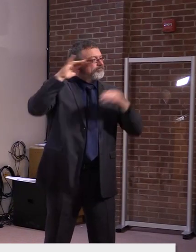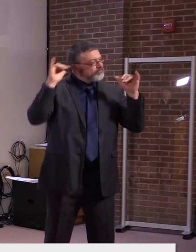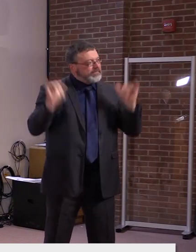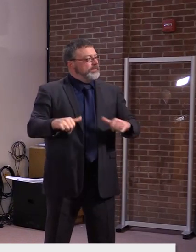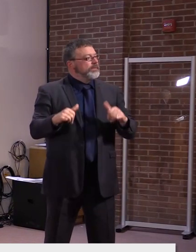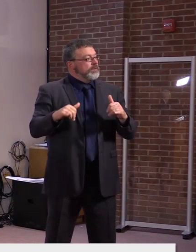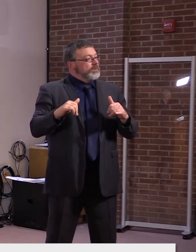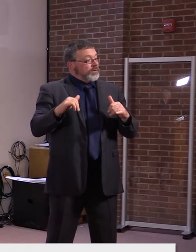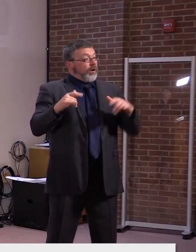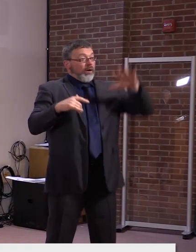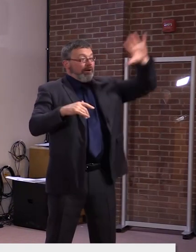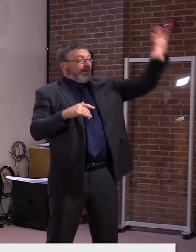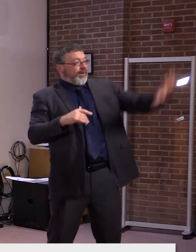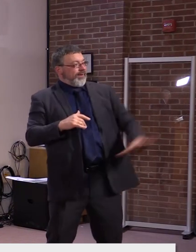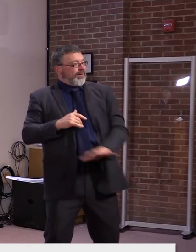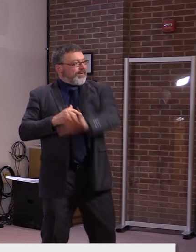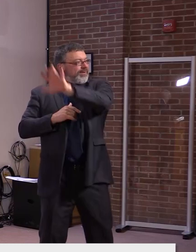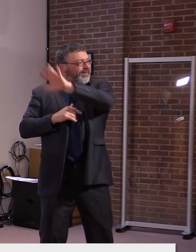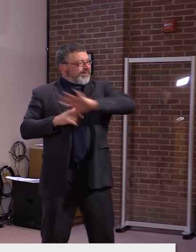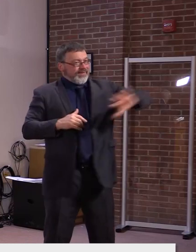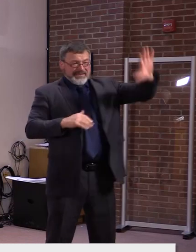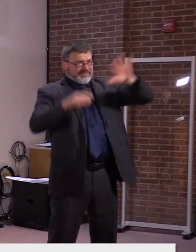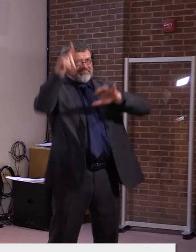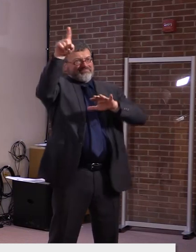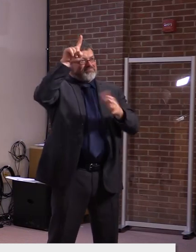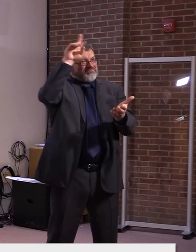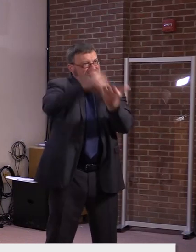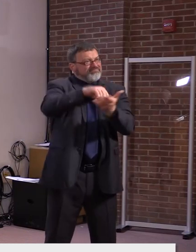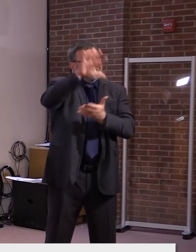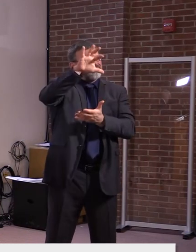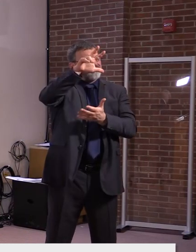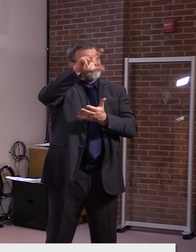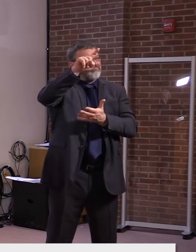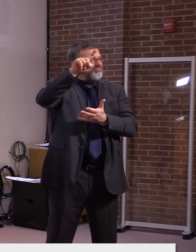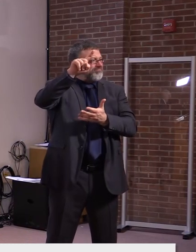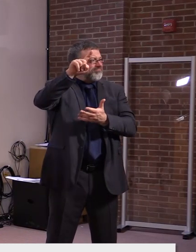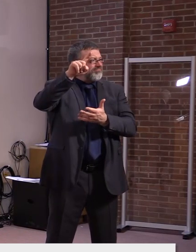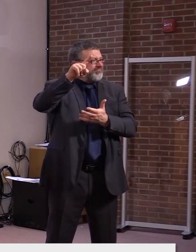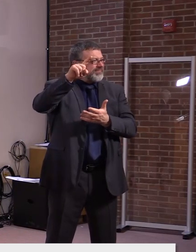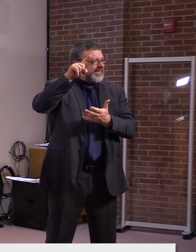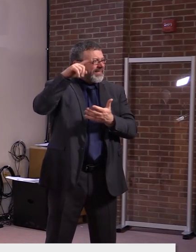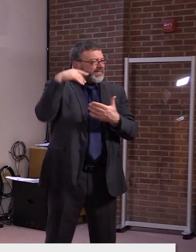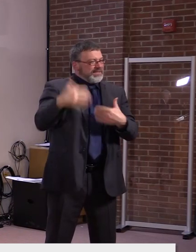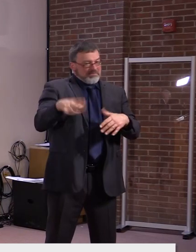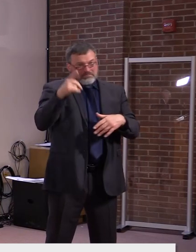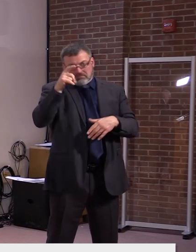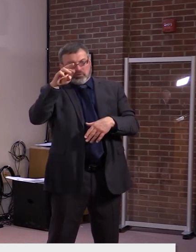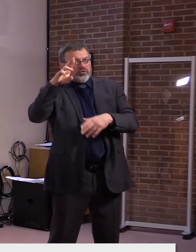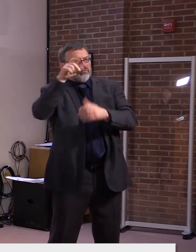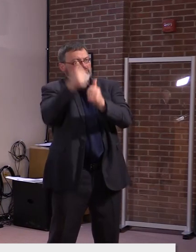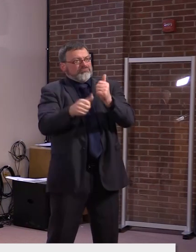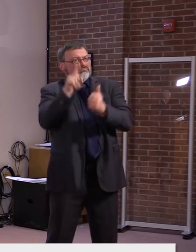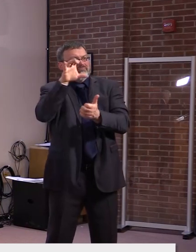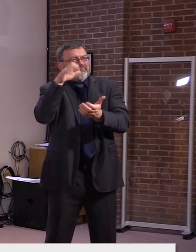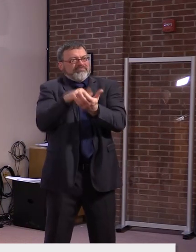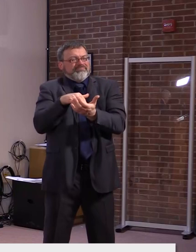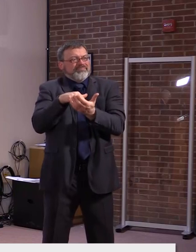at 1,531 cases per 100,000. That is almost three times over the statewide